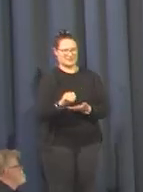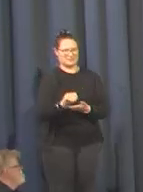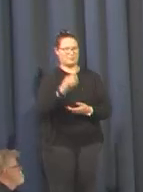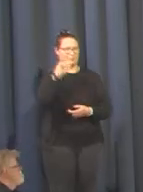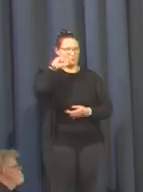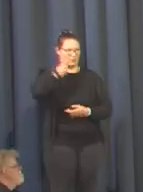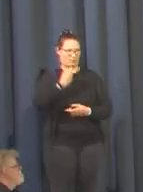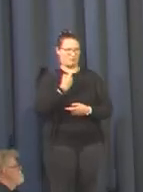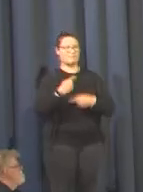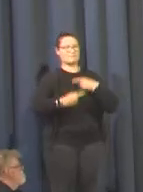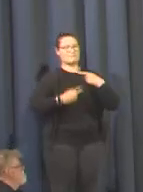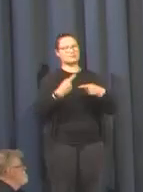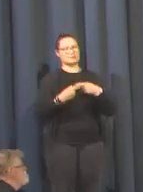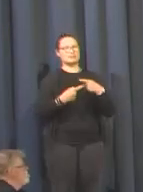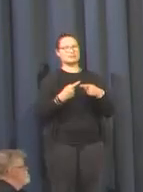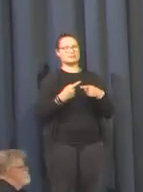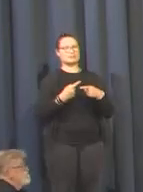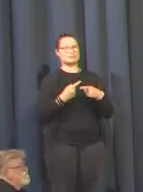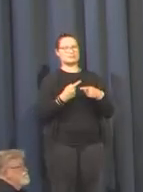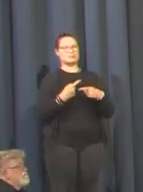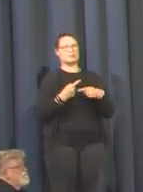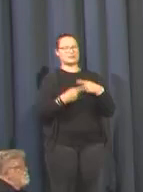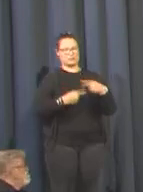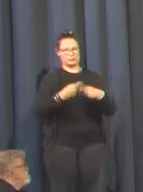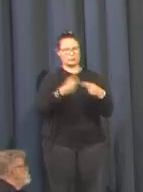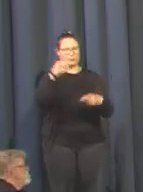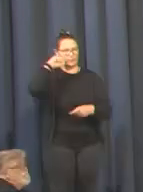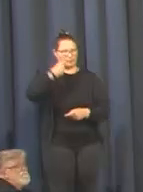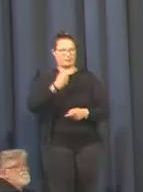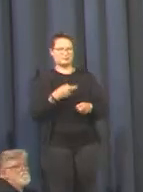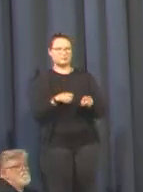have expected across the city.